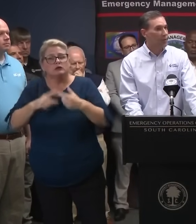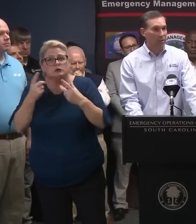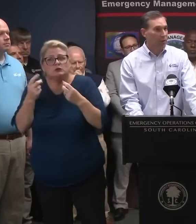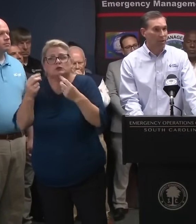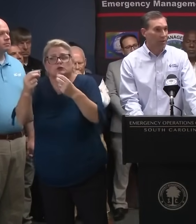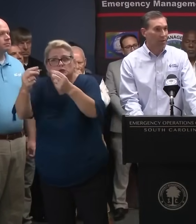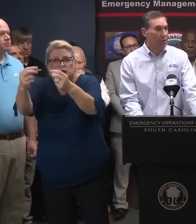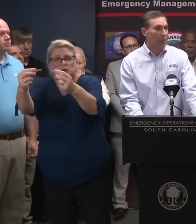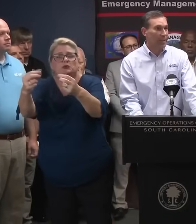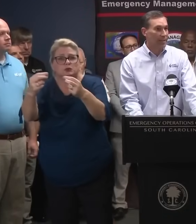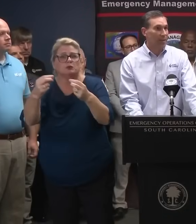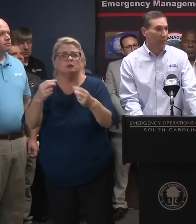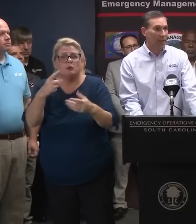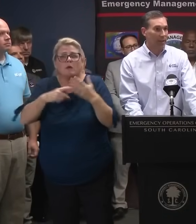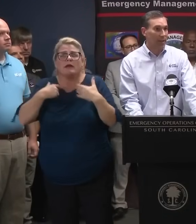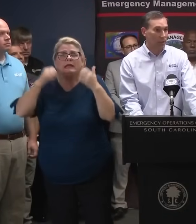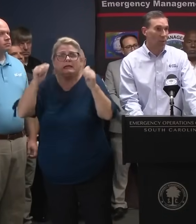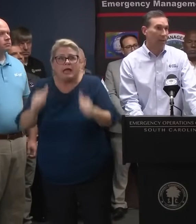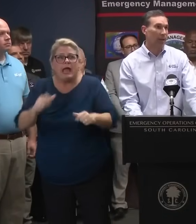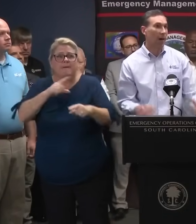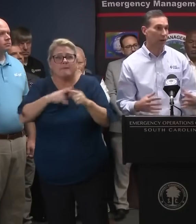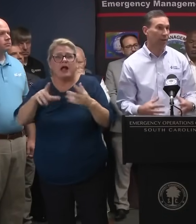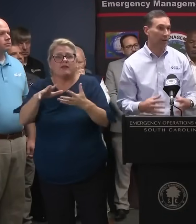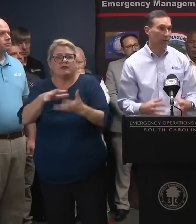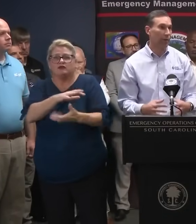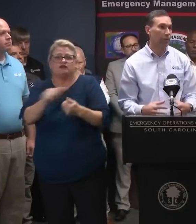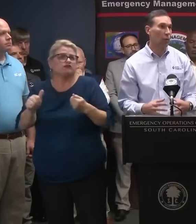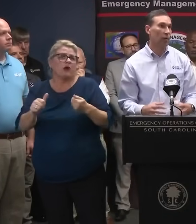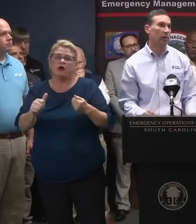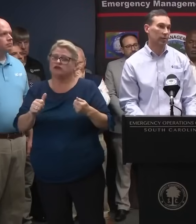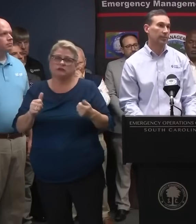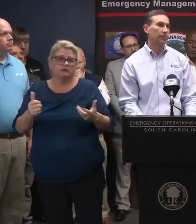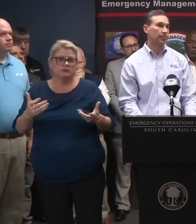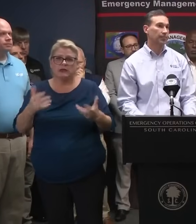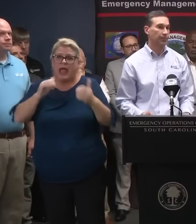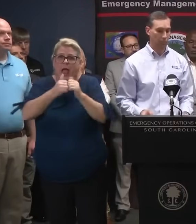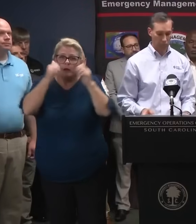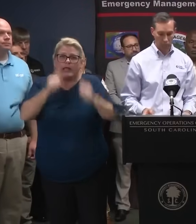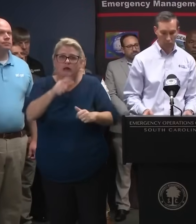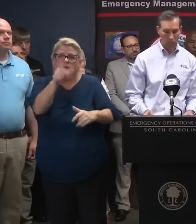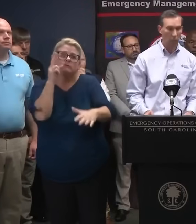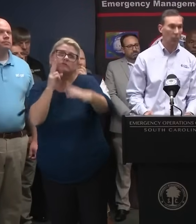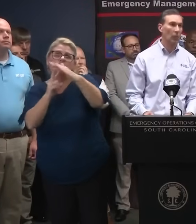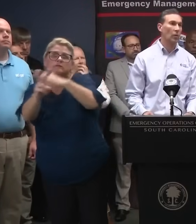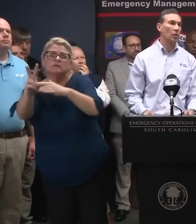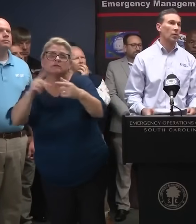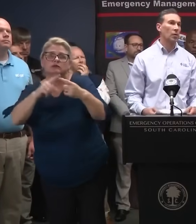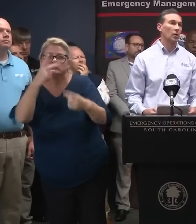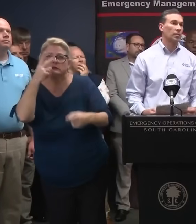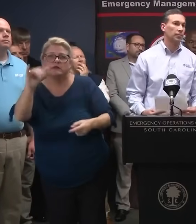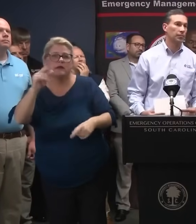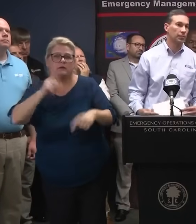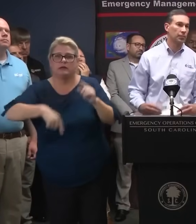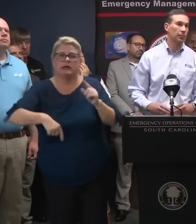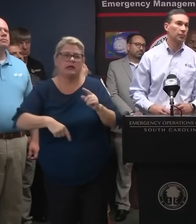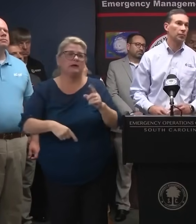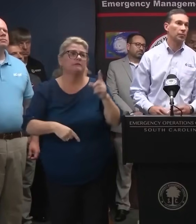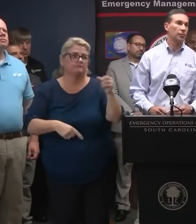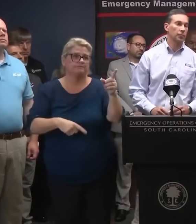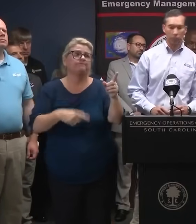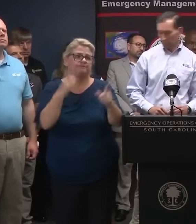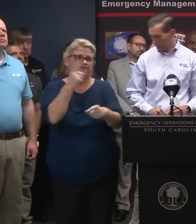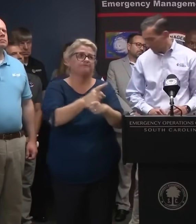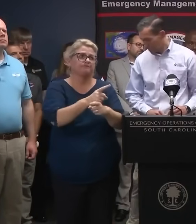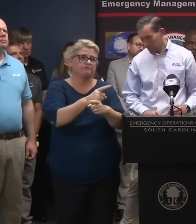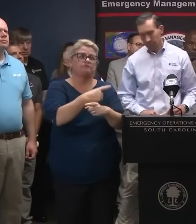of destruction is just beyond something that you can harden a grid for. Gotcha. And I know that you mentioned that this work has